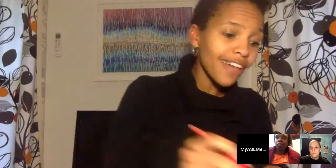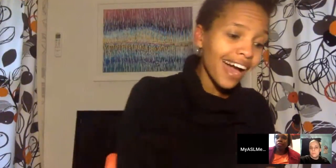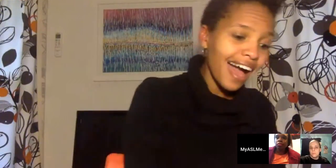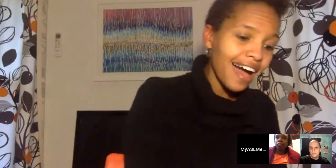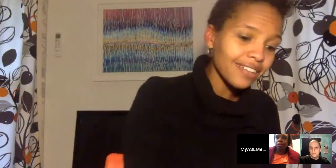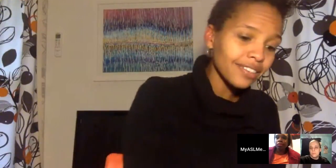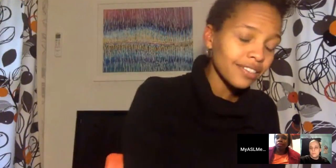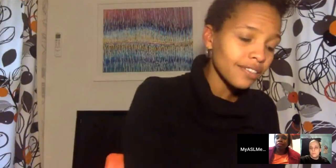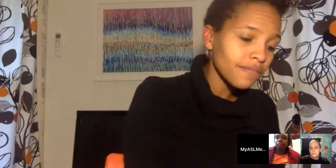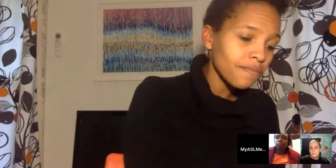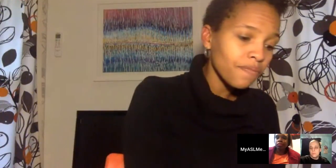that as,